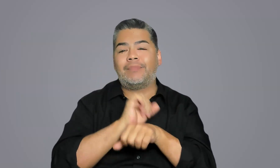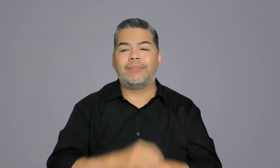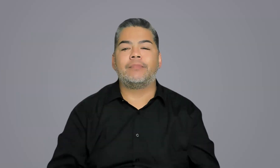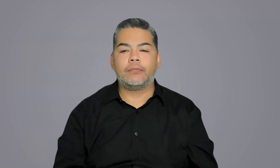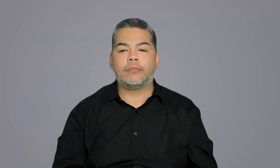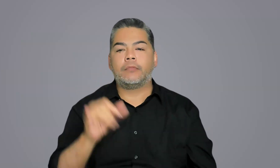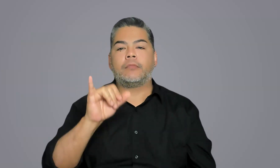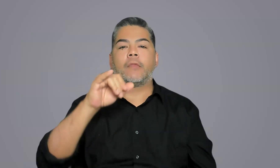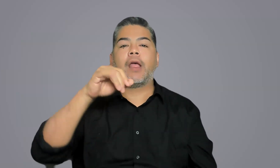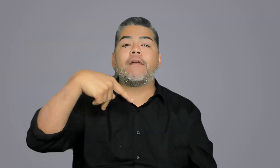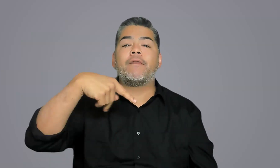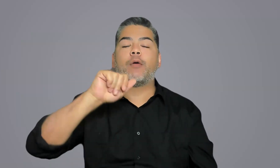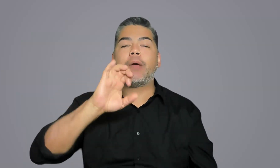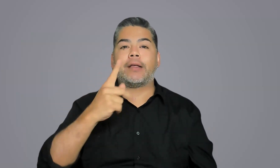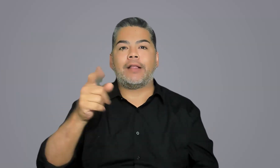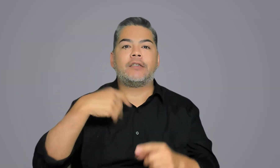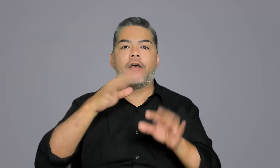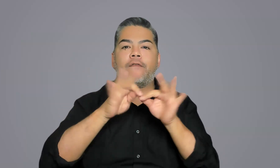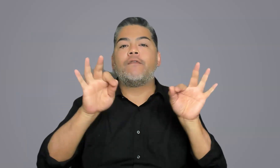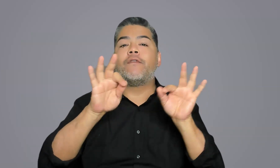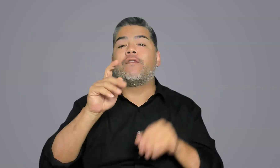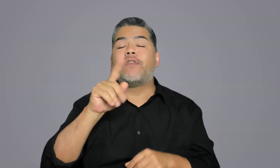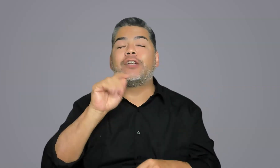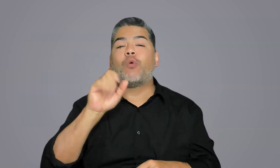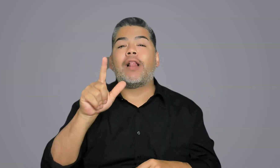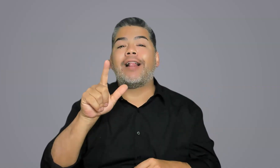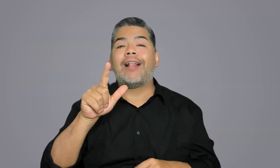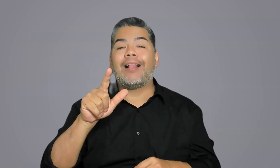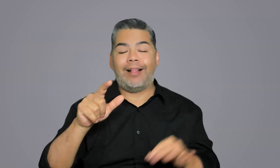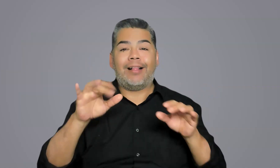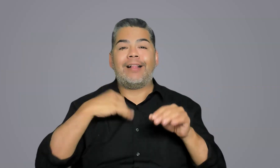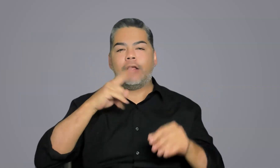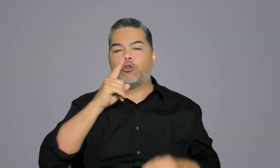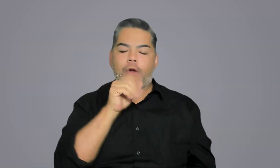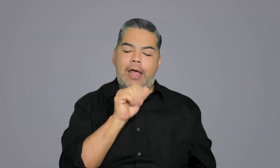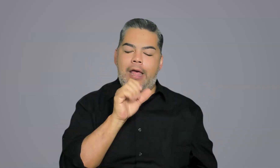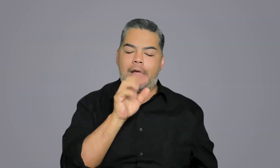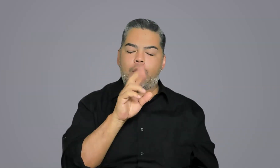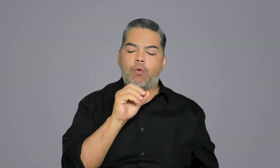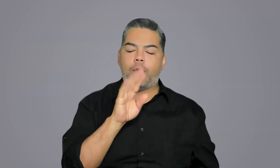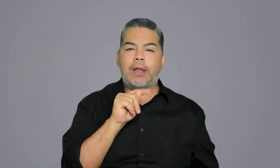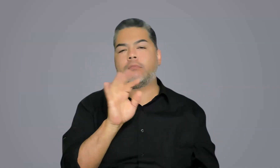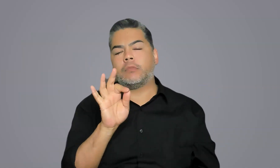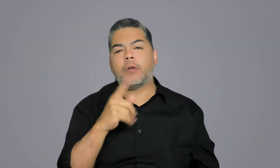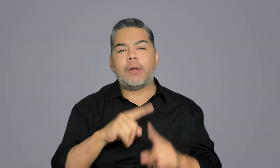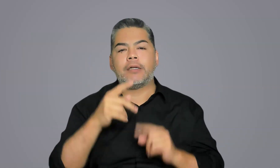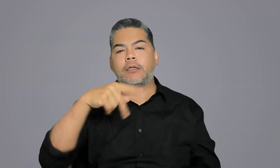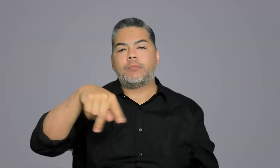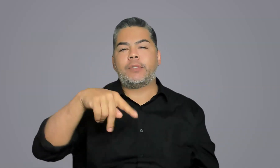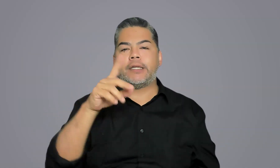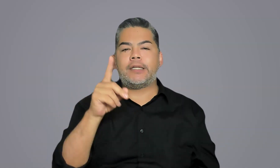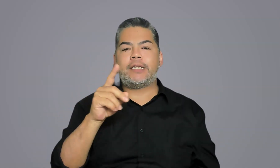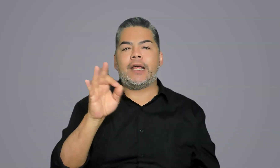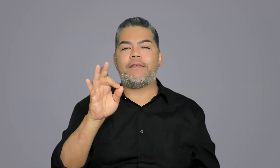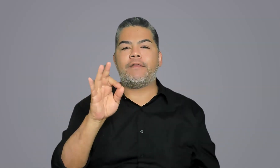like Pack, that's a free tool that I use quite a bit. It kind of goes one step further than Acrobat and kind of does full PDF UA compliance, which I find